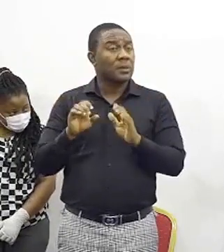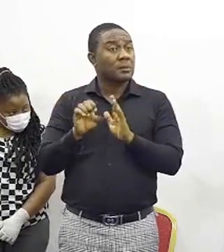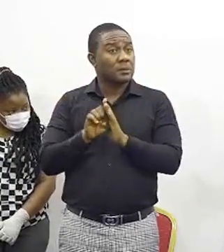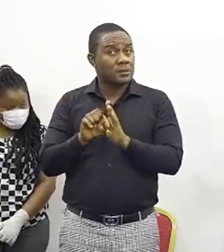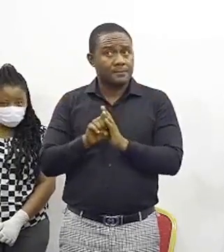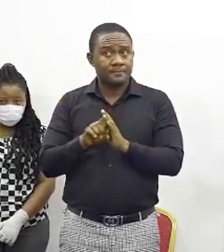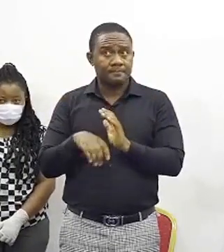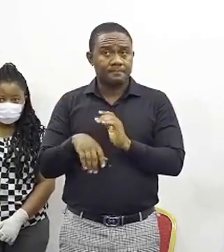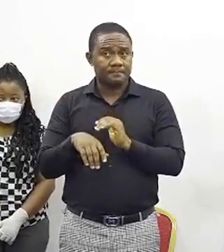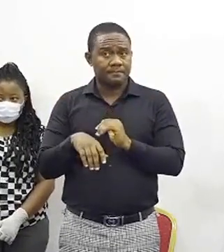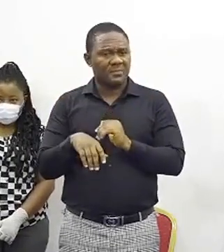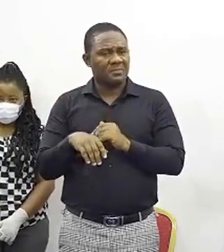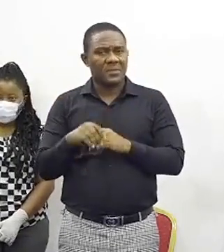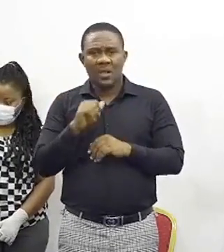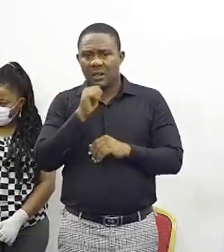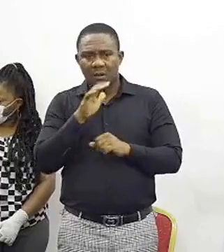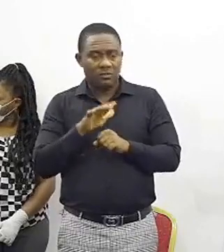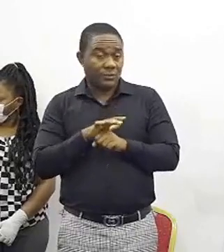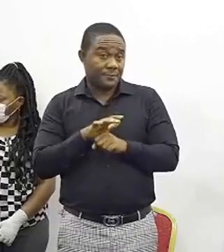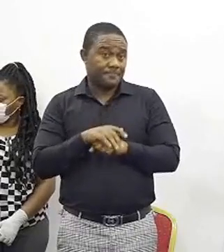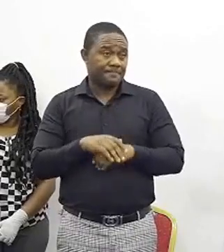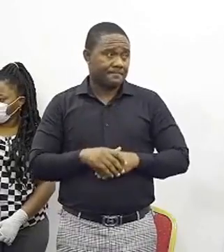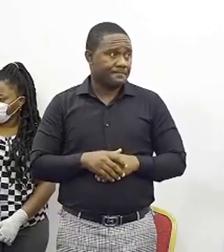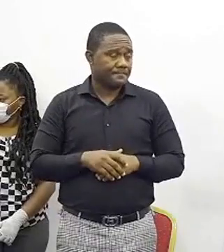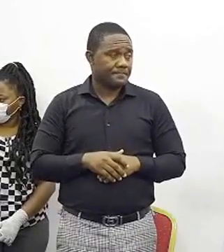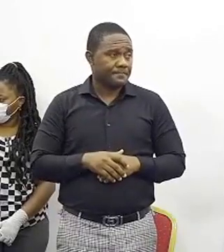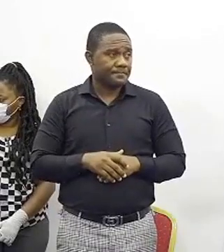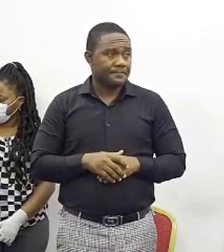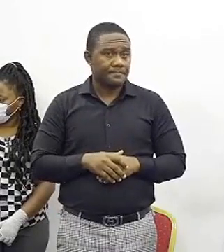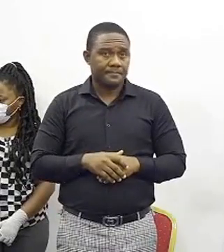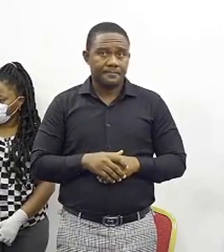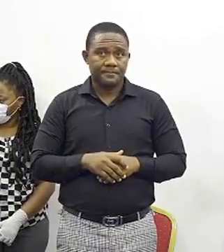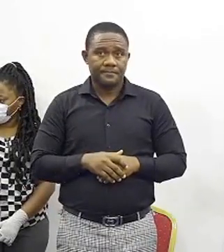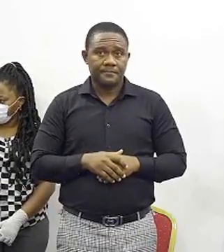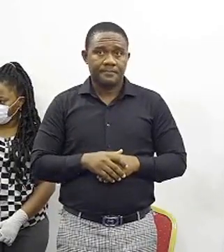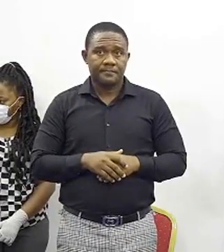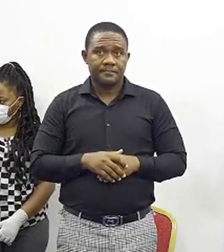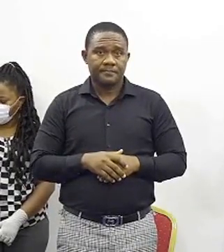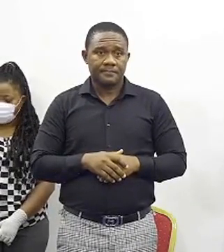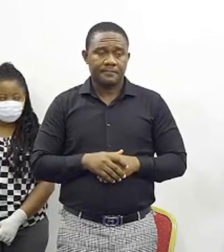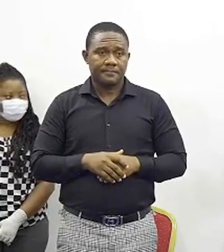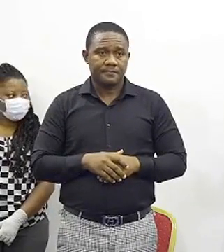and insufficient PPEs, right? Yes. Okay. And absence in some cases. Very